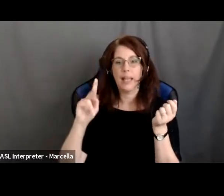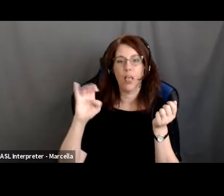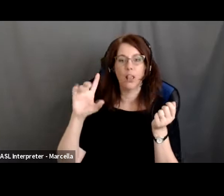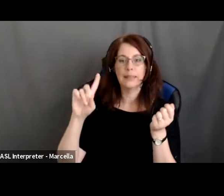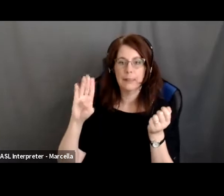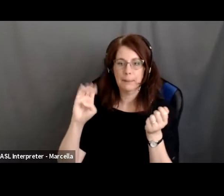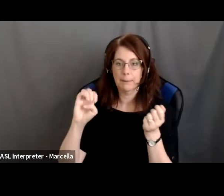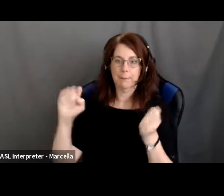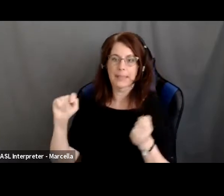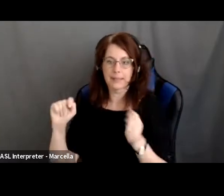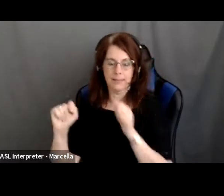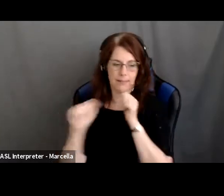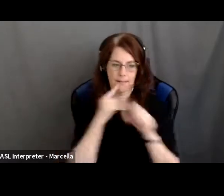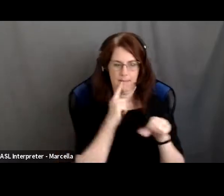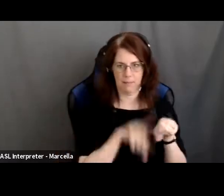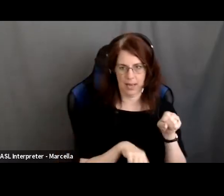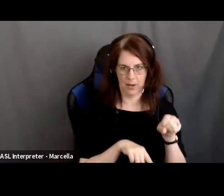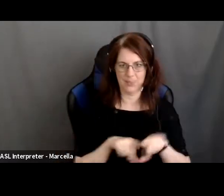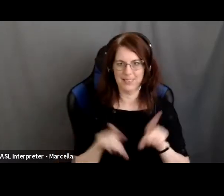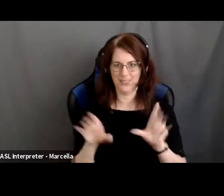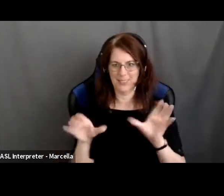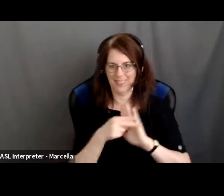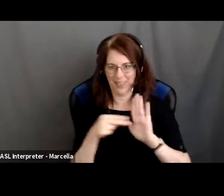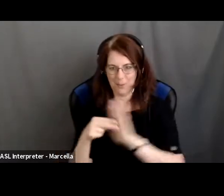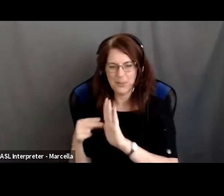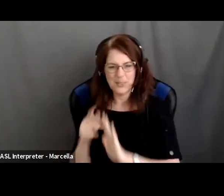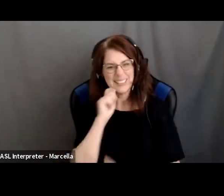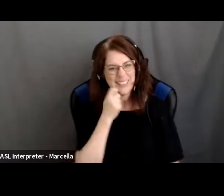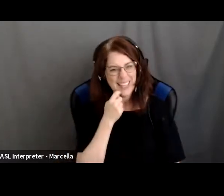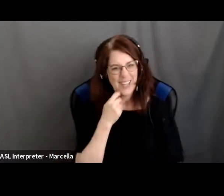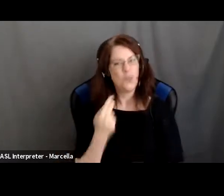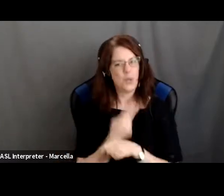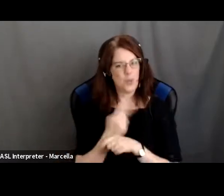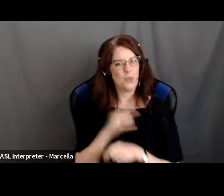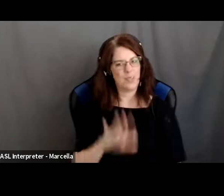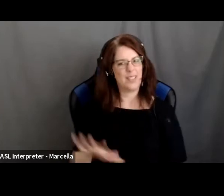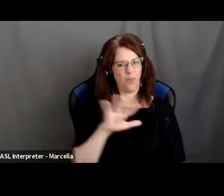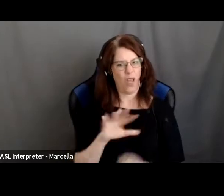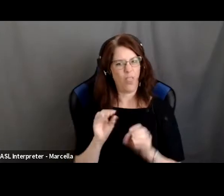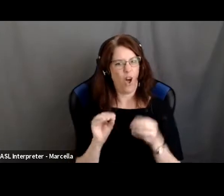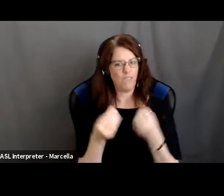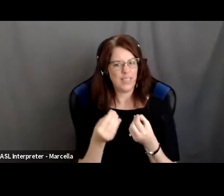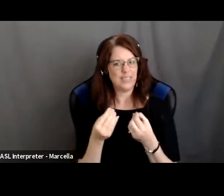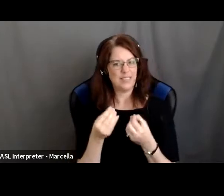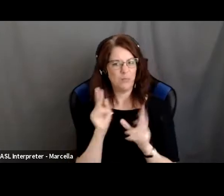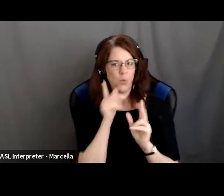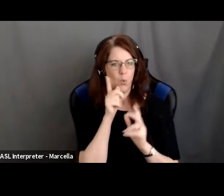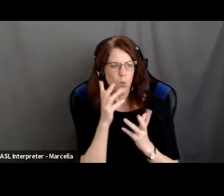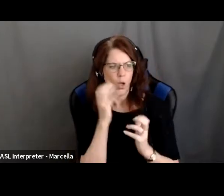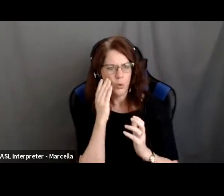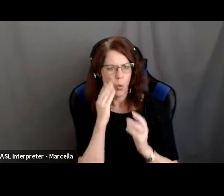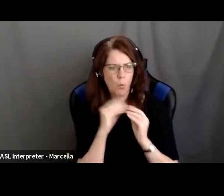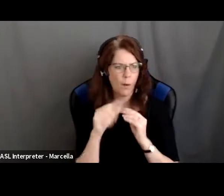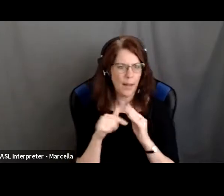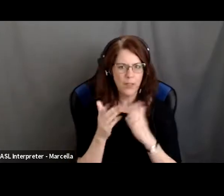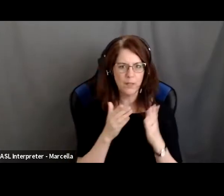than tomatoes. So it's a neat thing. We have used these around the office as well for people that want to know more information about some of our services. You